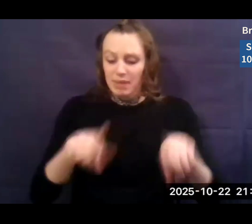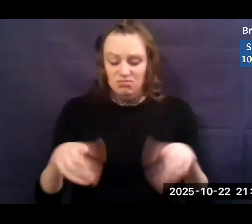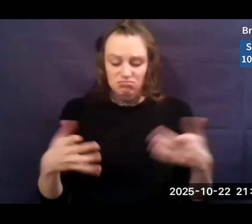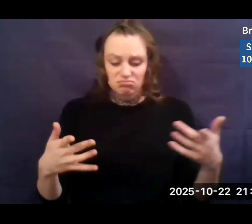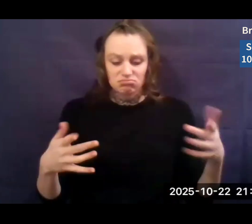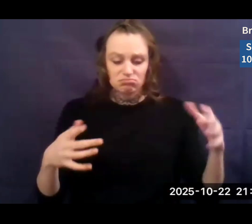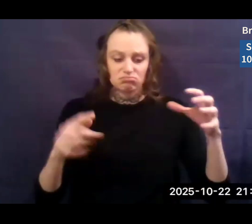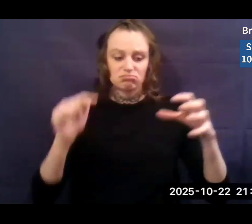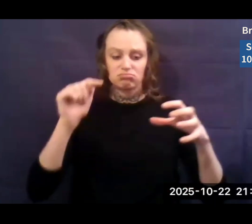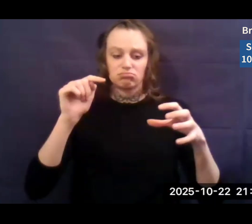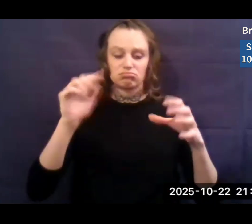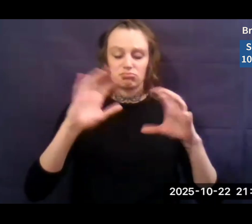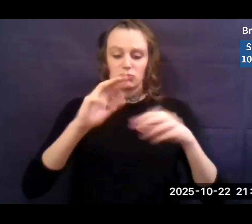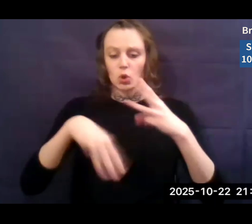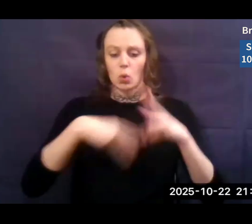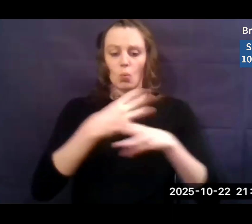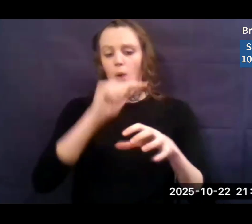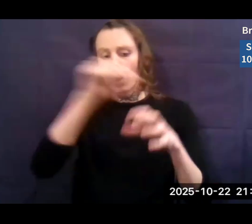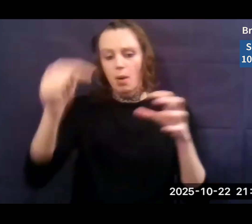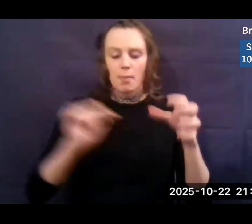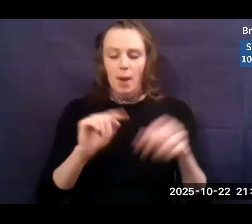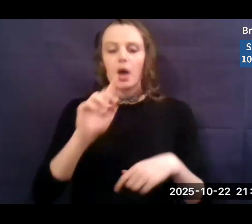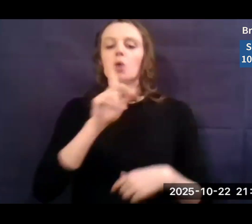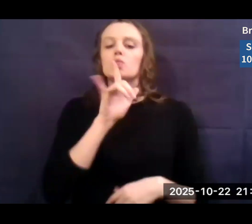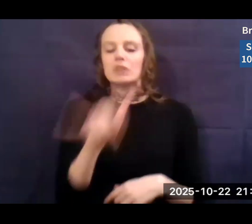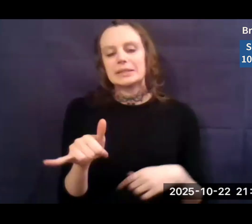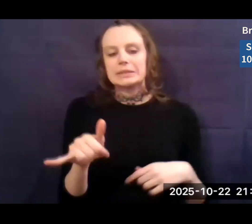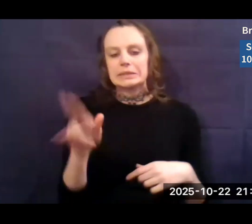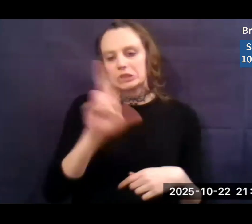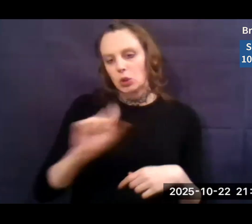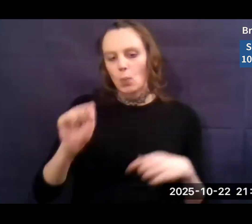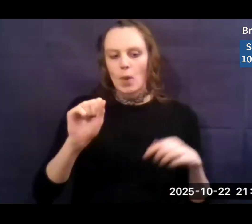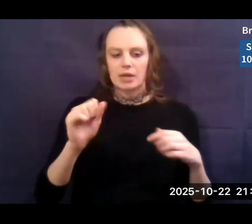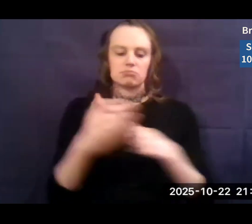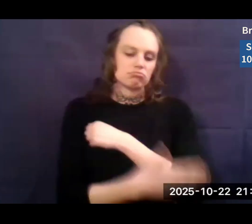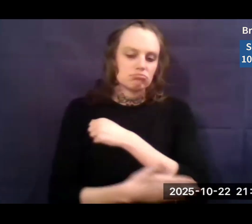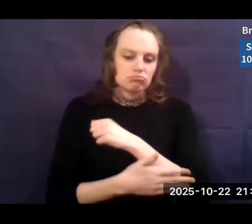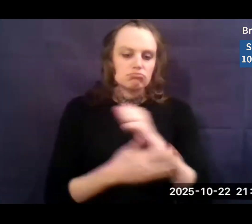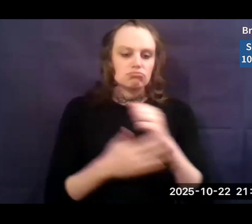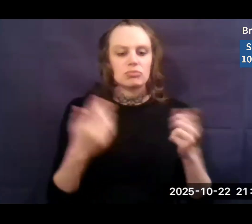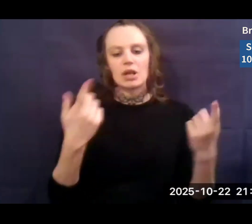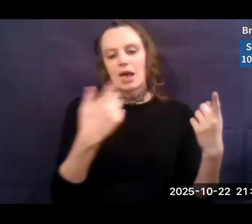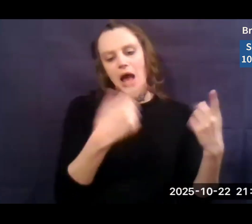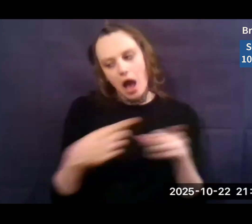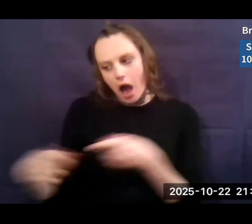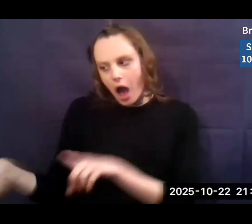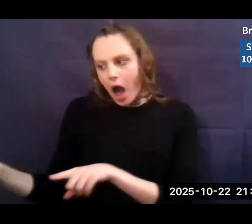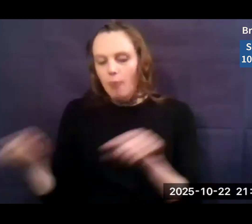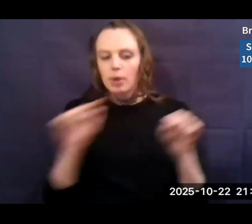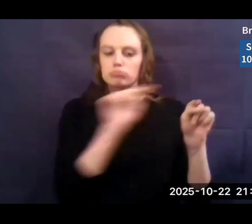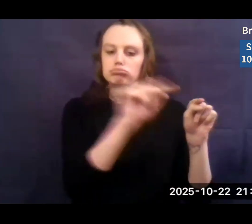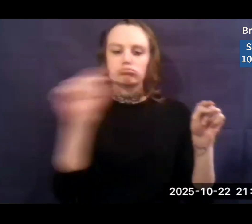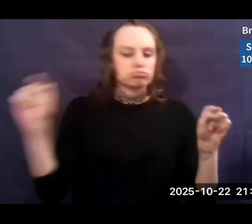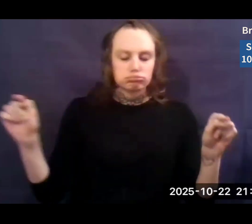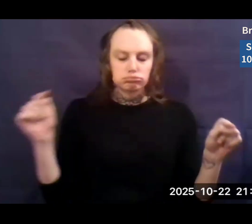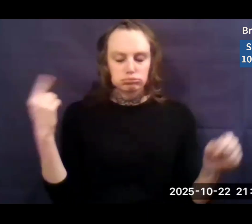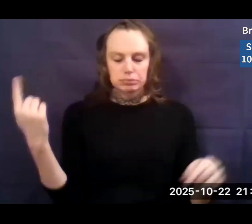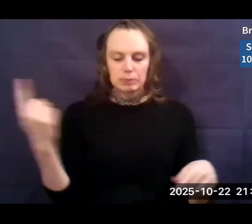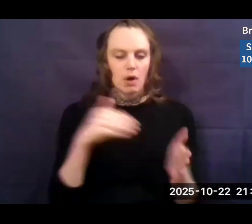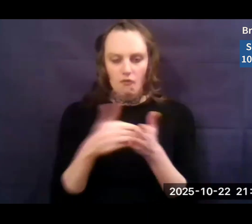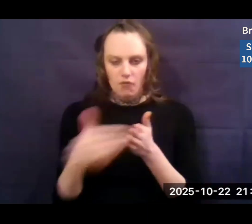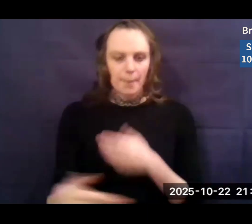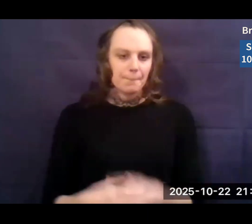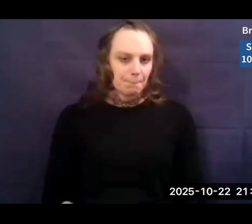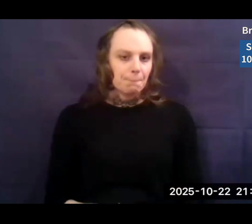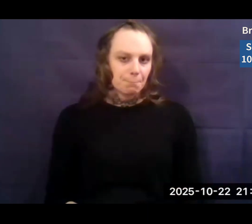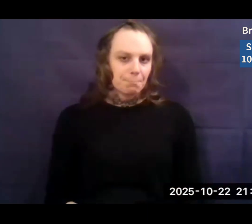all over the US all the time. So just look it up. It's been a lot of fun. It's been